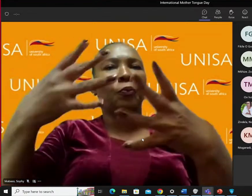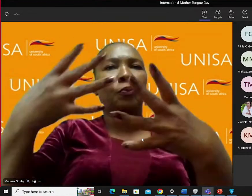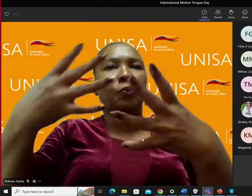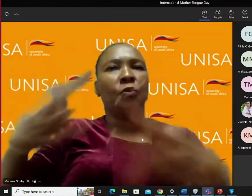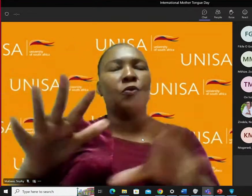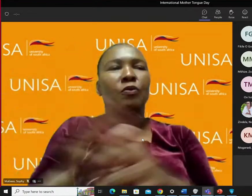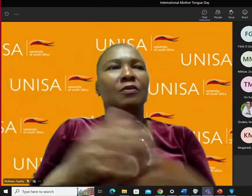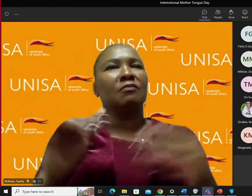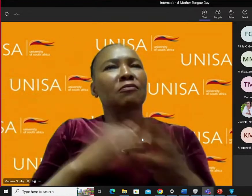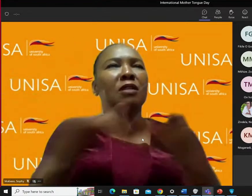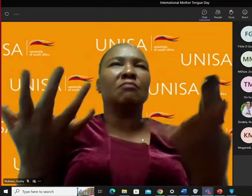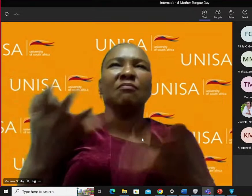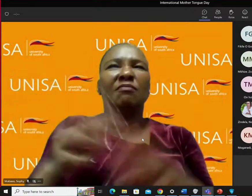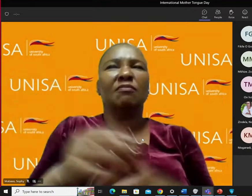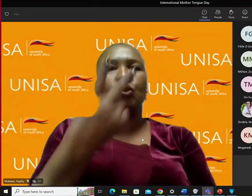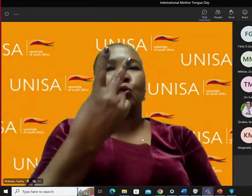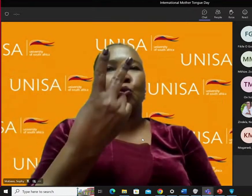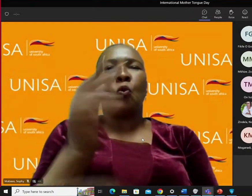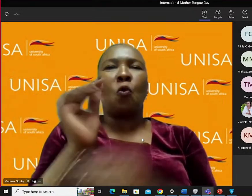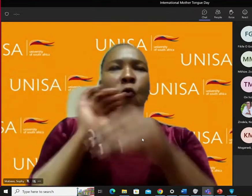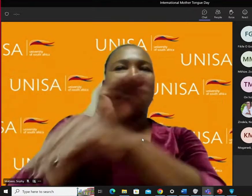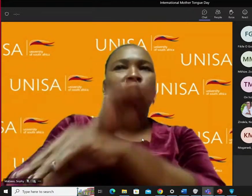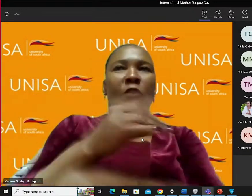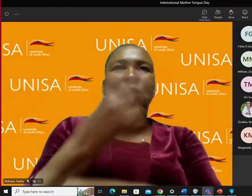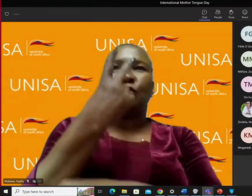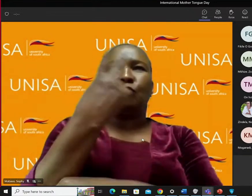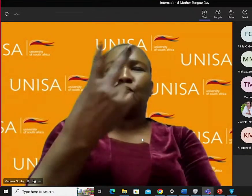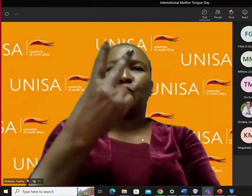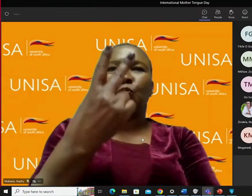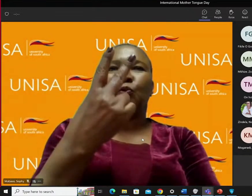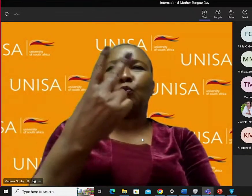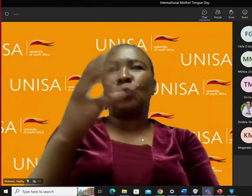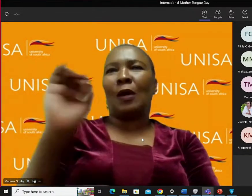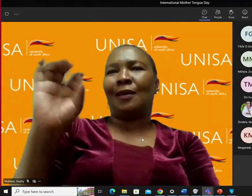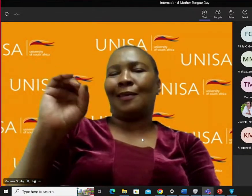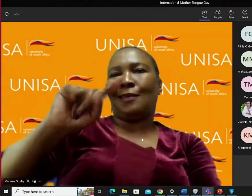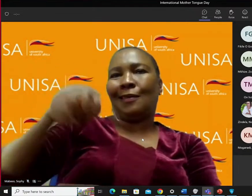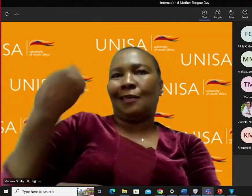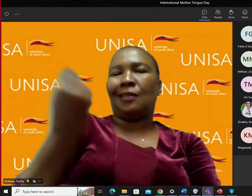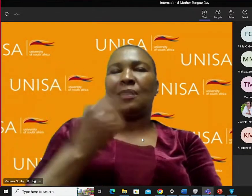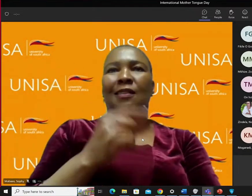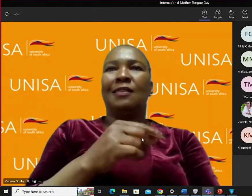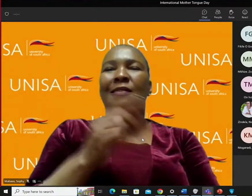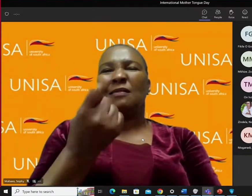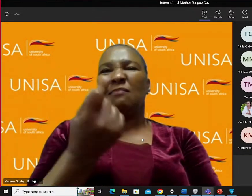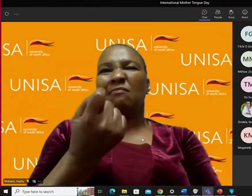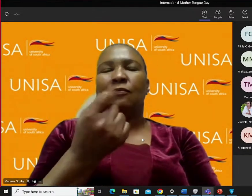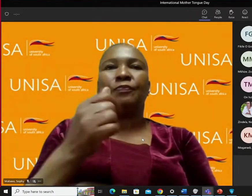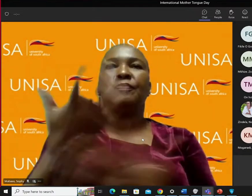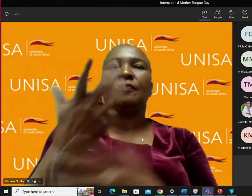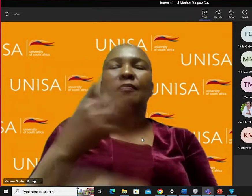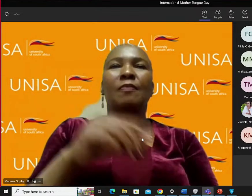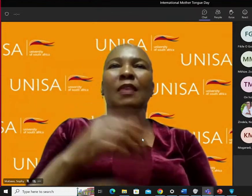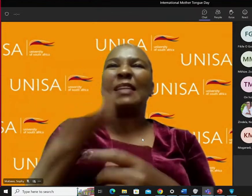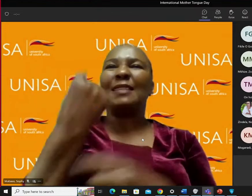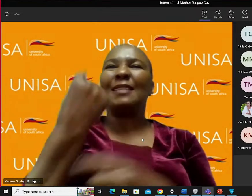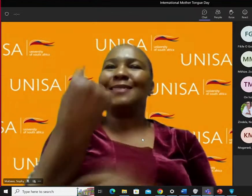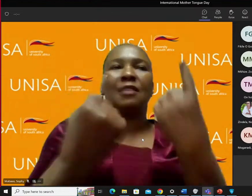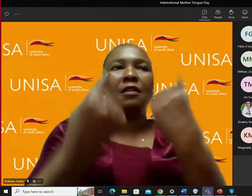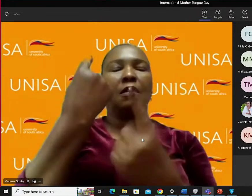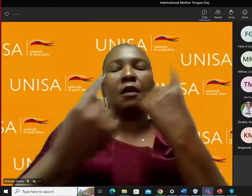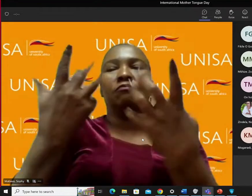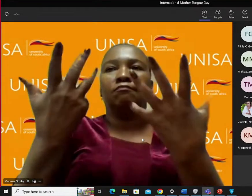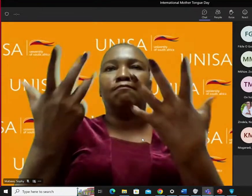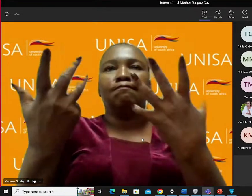over 200,000 synsets, and I'll explain what a synset is in just a moment, in